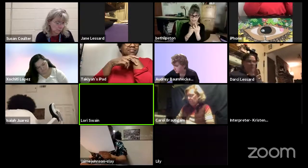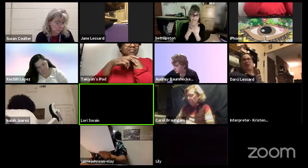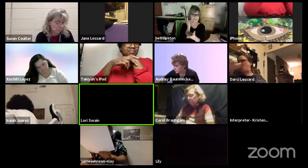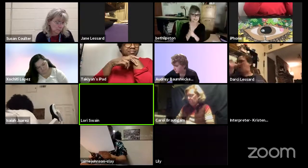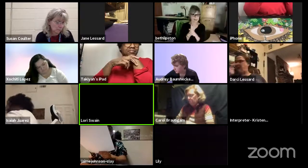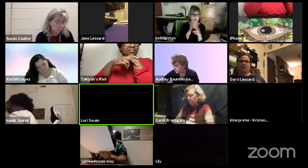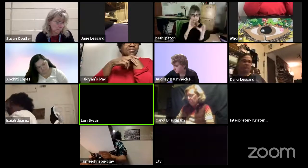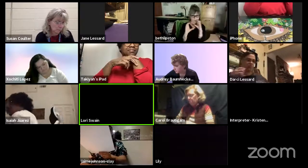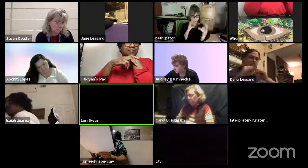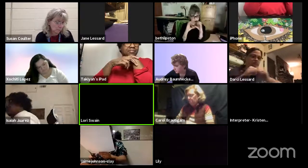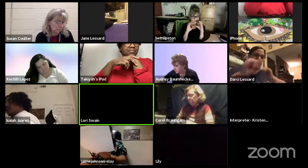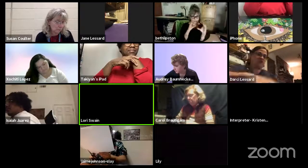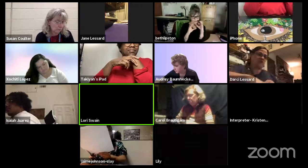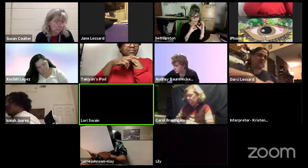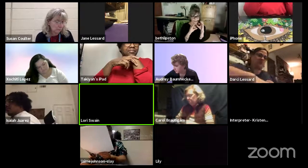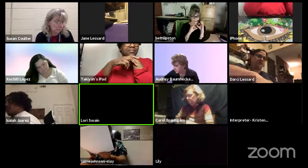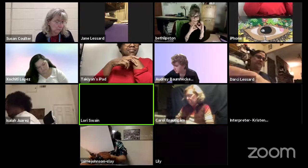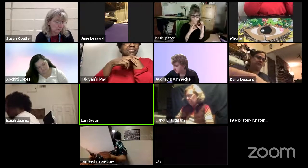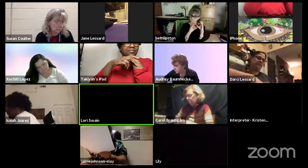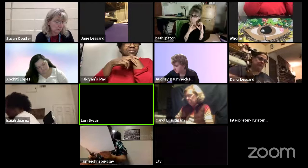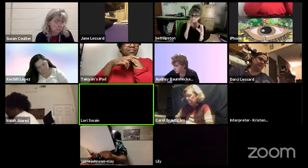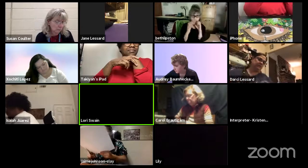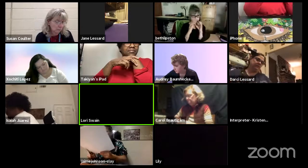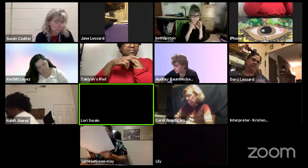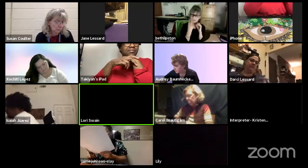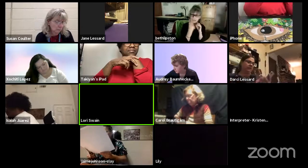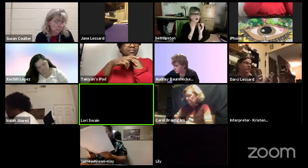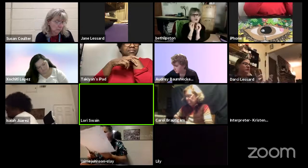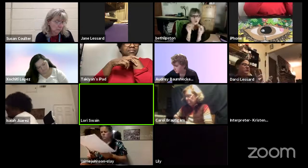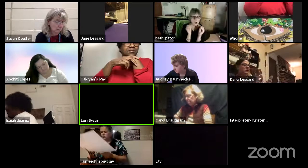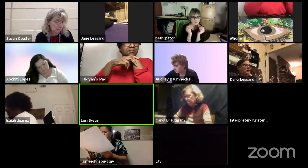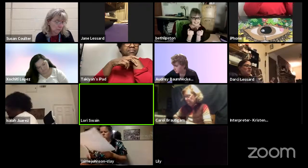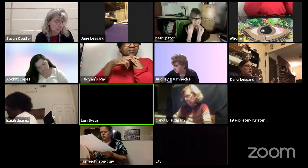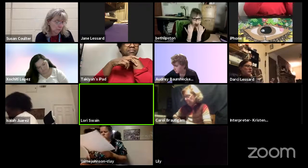and I have a wonderful family, and we have great communication access.